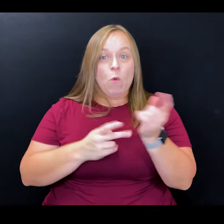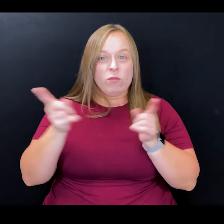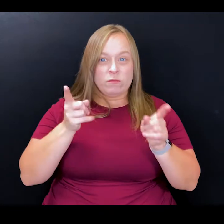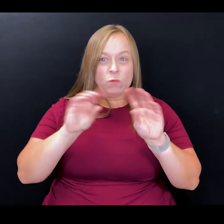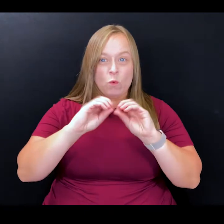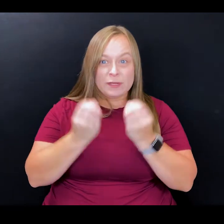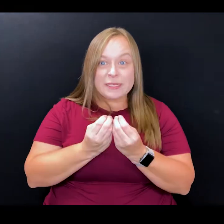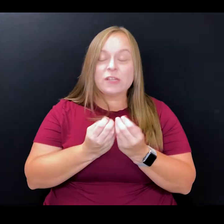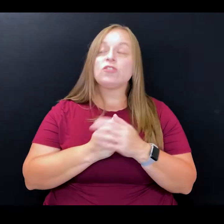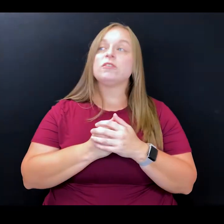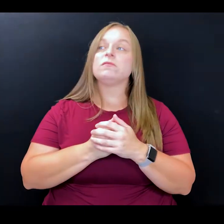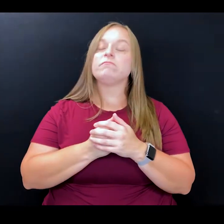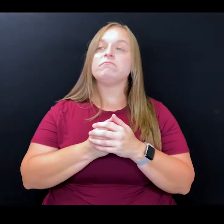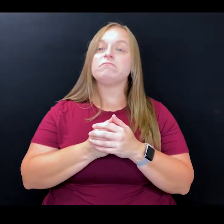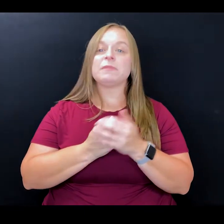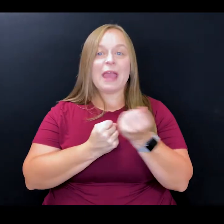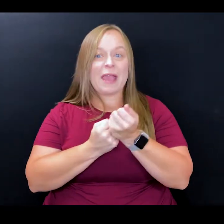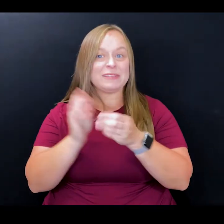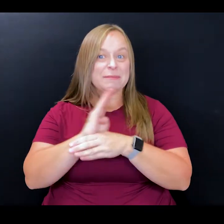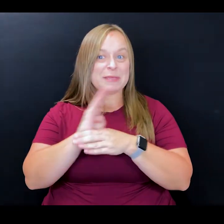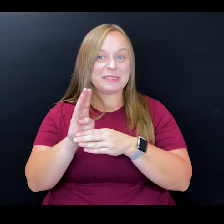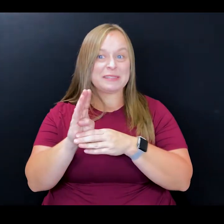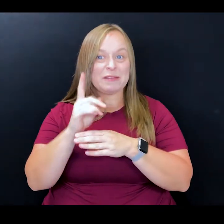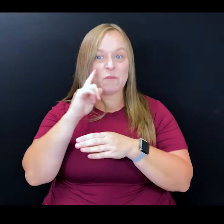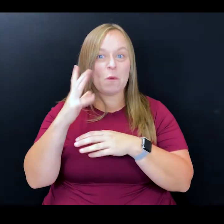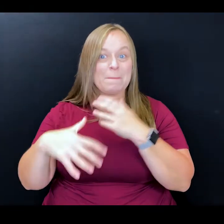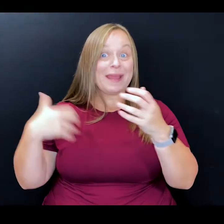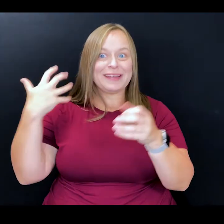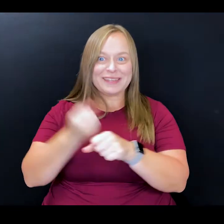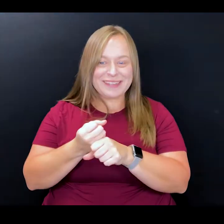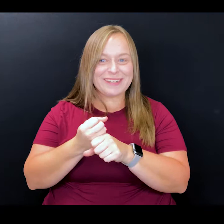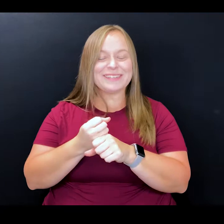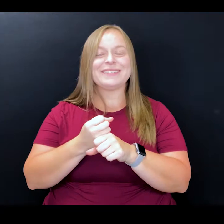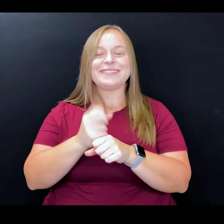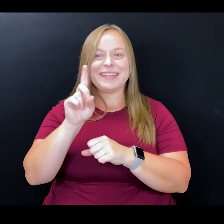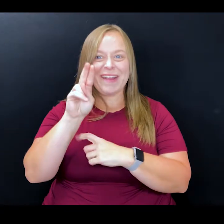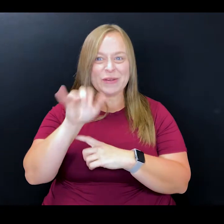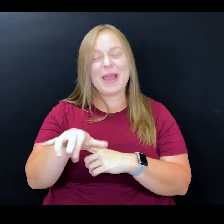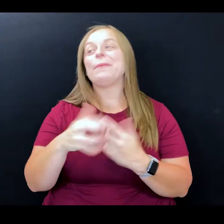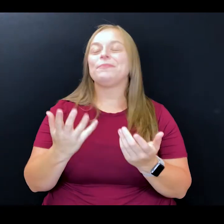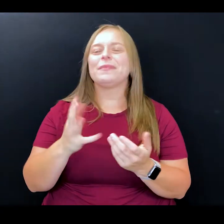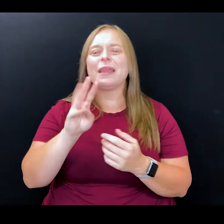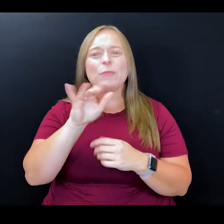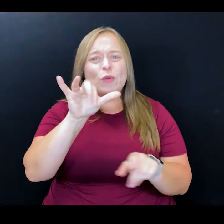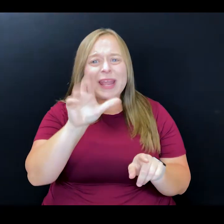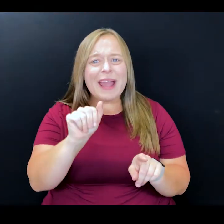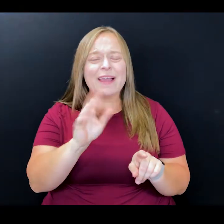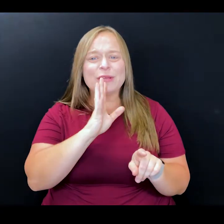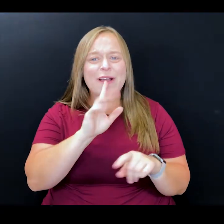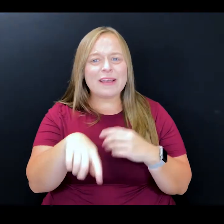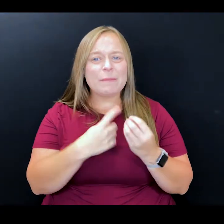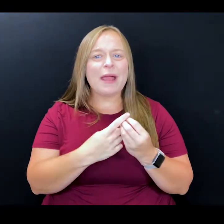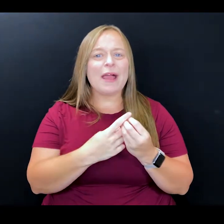both organizations, we've been in the advocacy business for lots of decades now. And María,